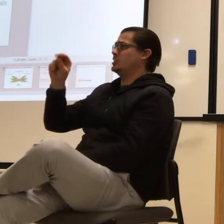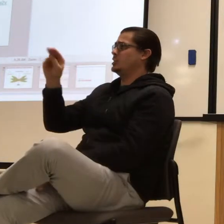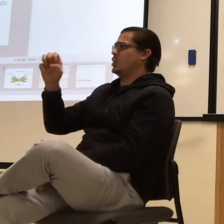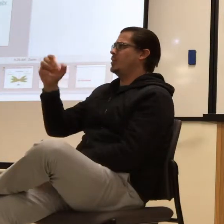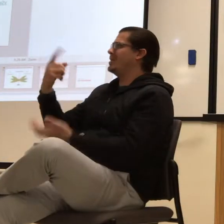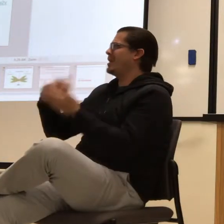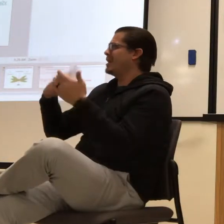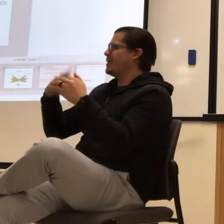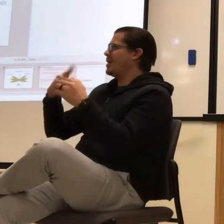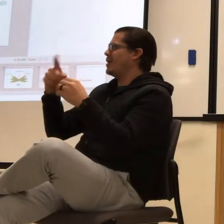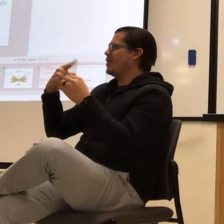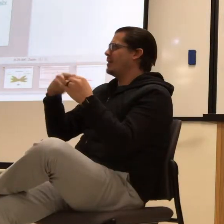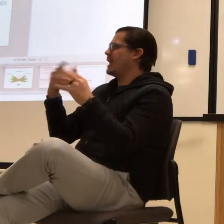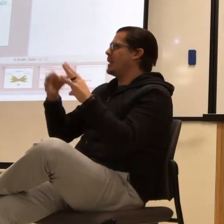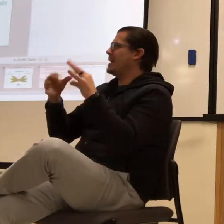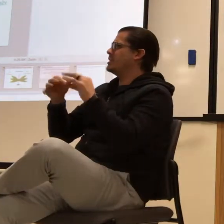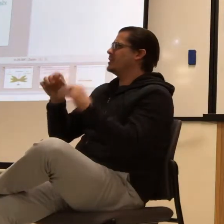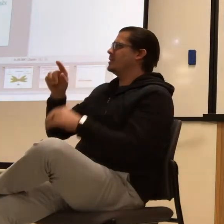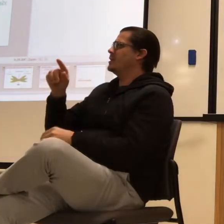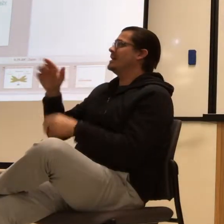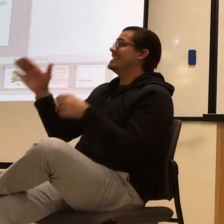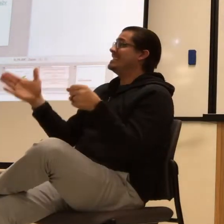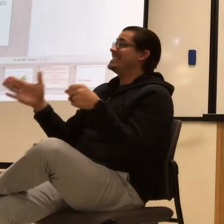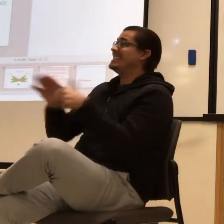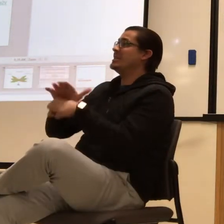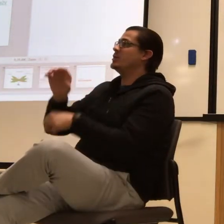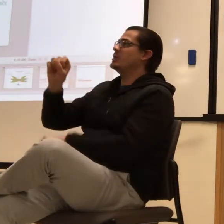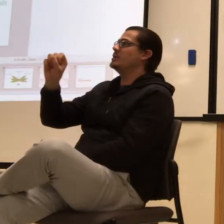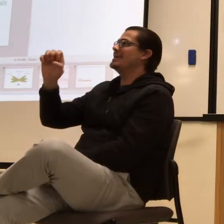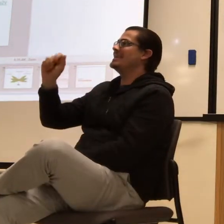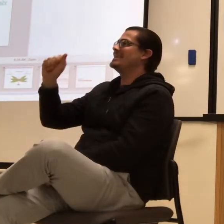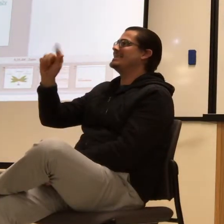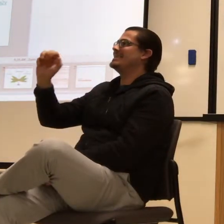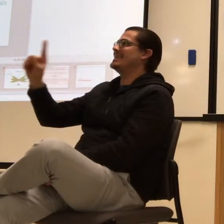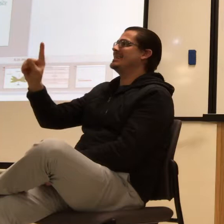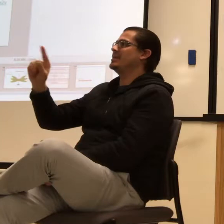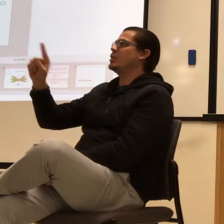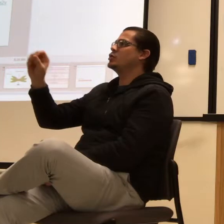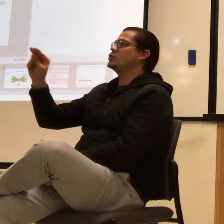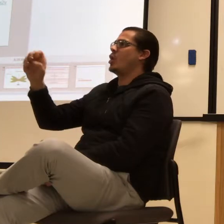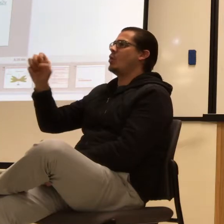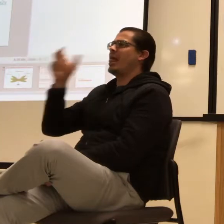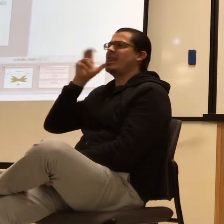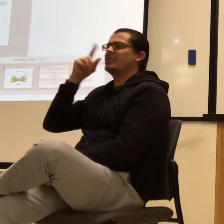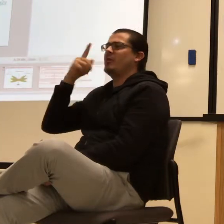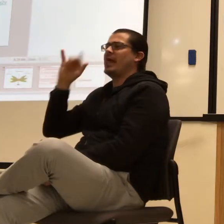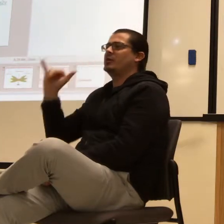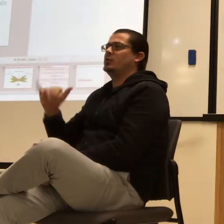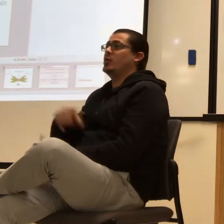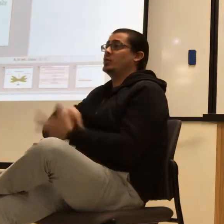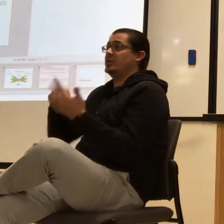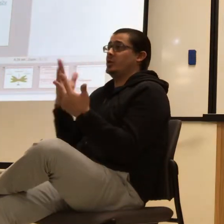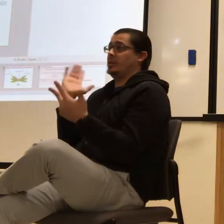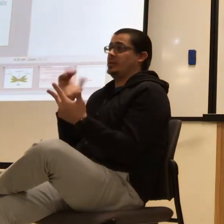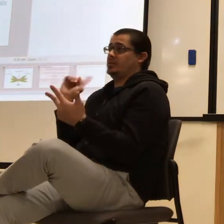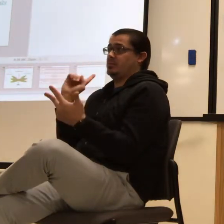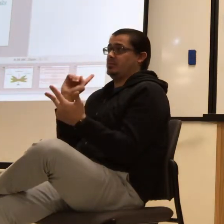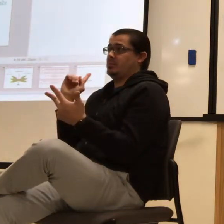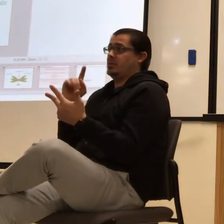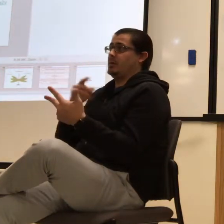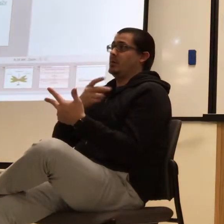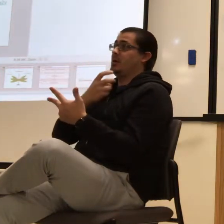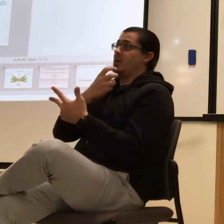What are they talking about when they mention sealed zone? Listen for that too. So those 3 things: bone modeling,